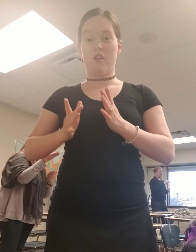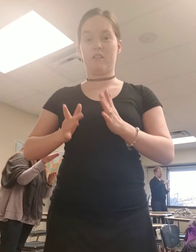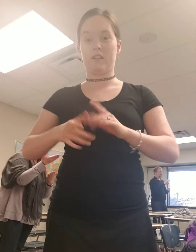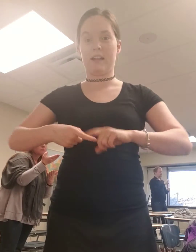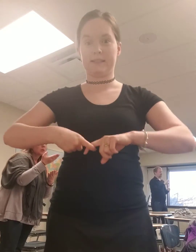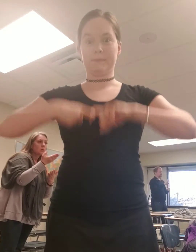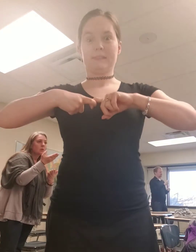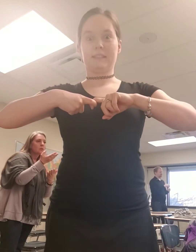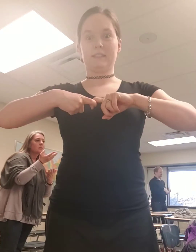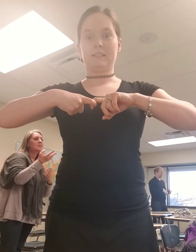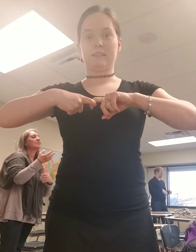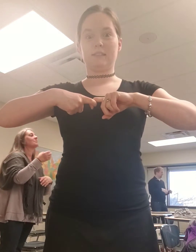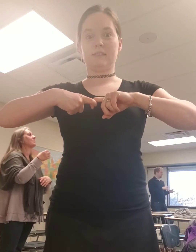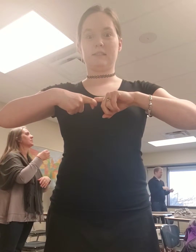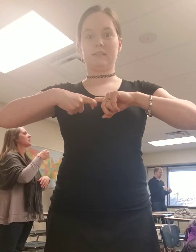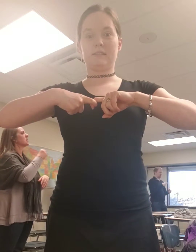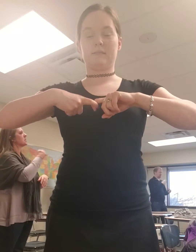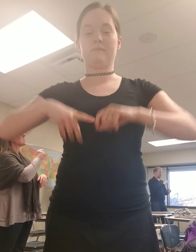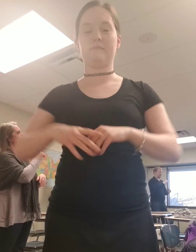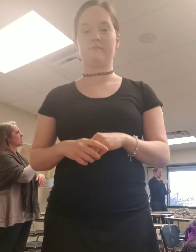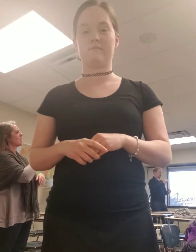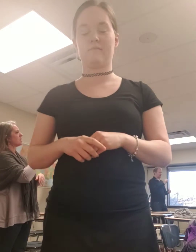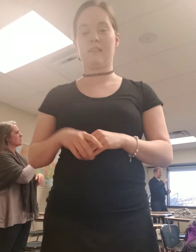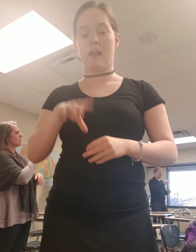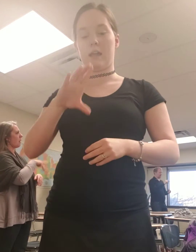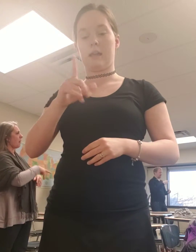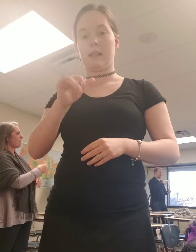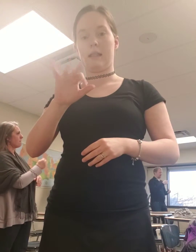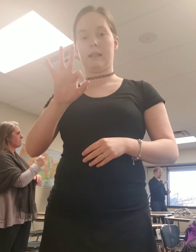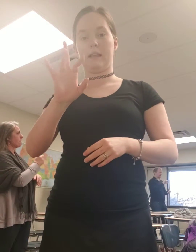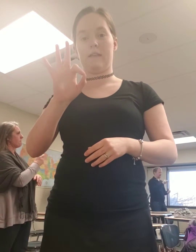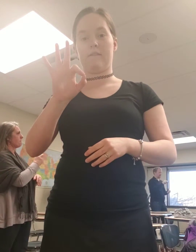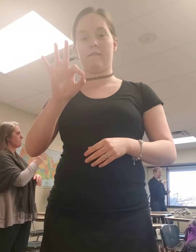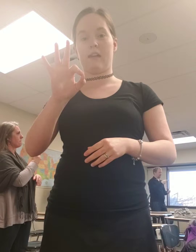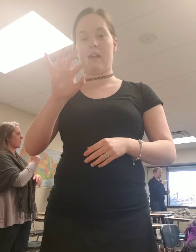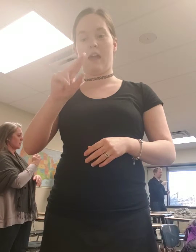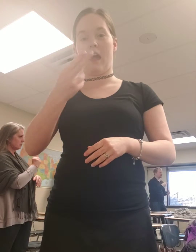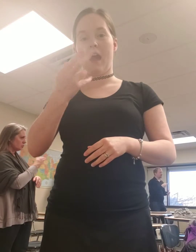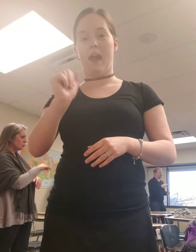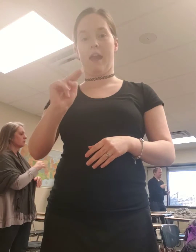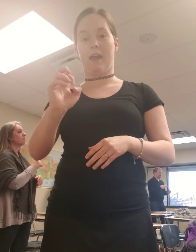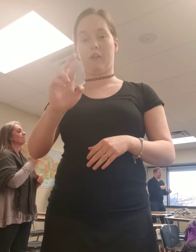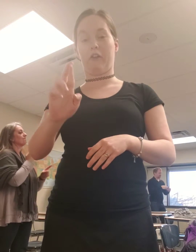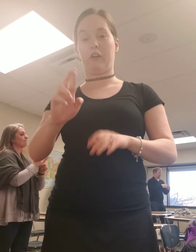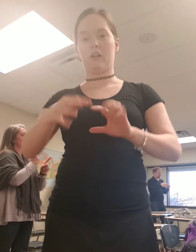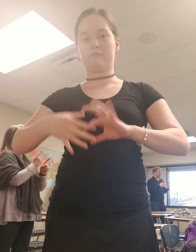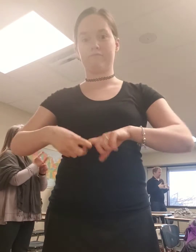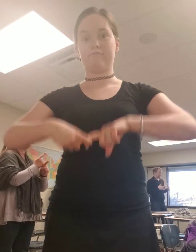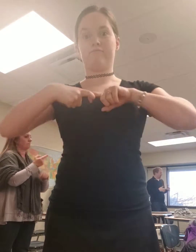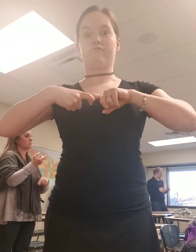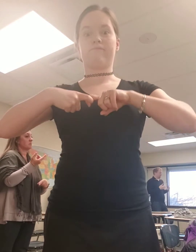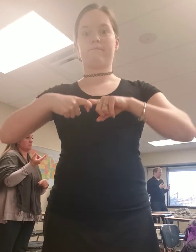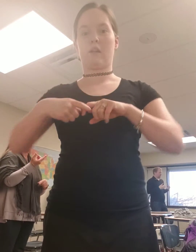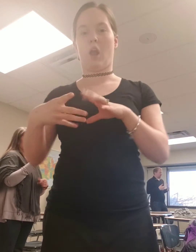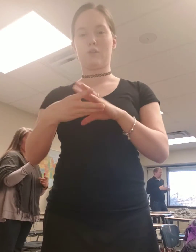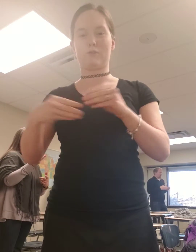He left you hanging. Okay, you ever heard of cliffhangers in good movies that you watch? Okay, that's what he did. Okay, to kind of force your